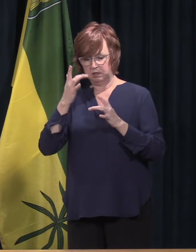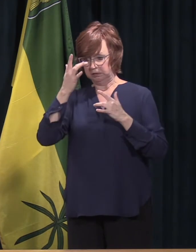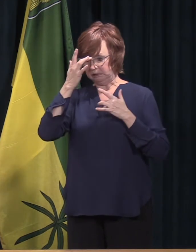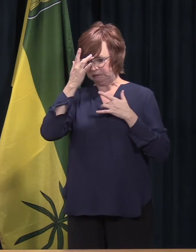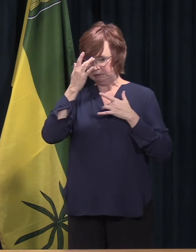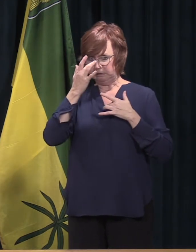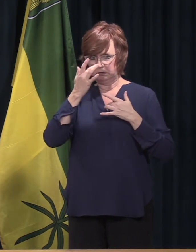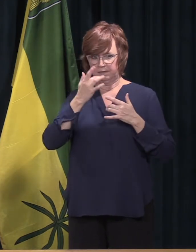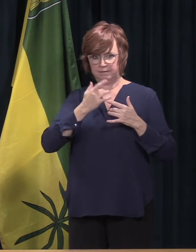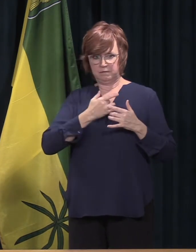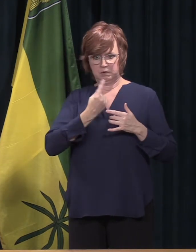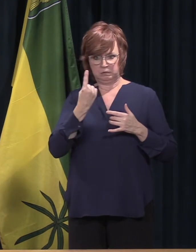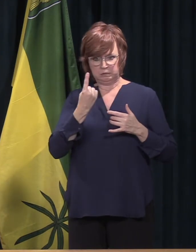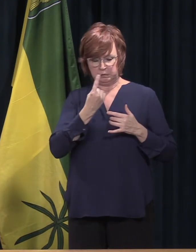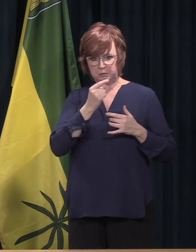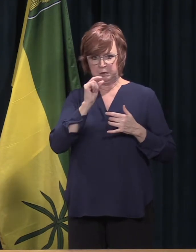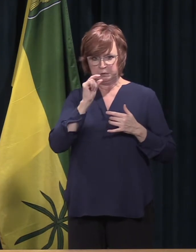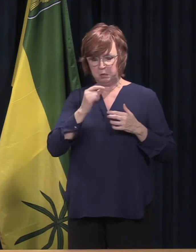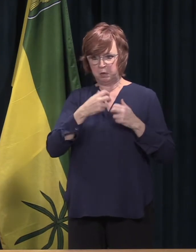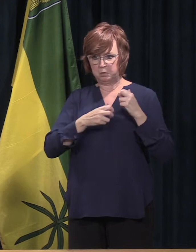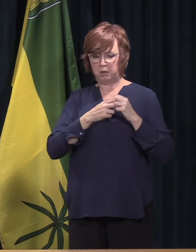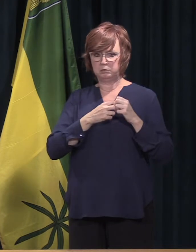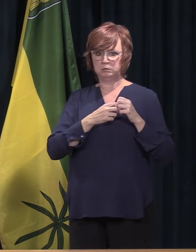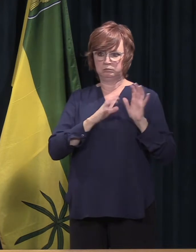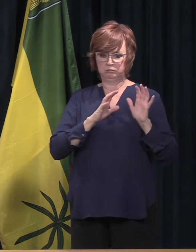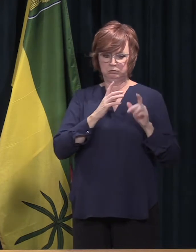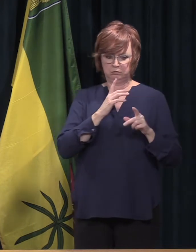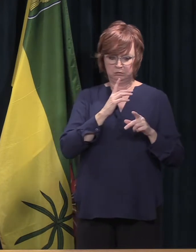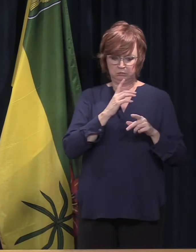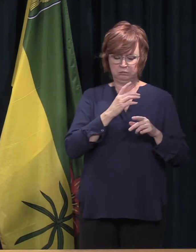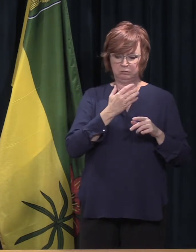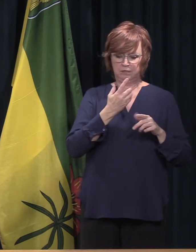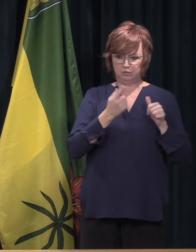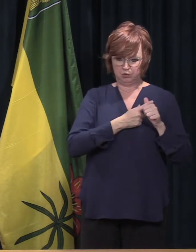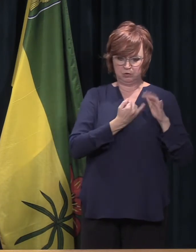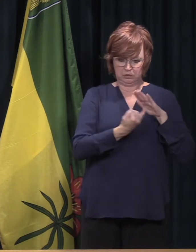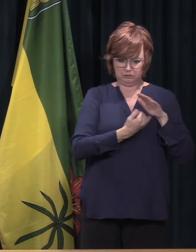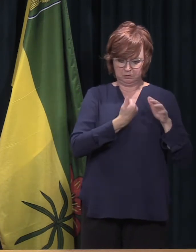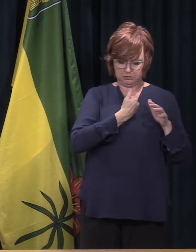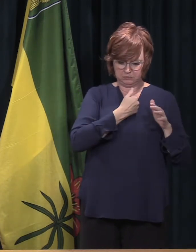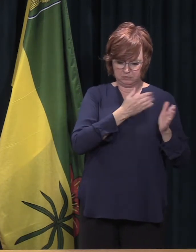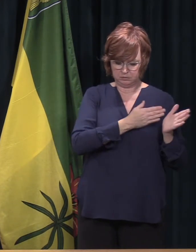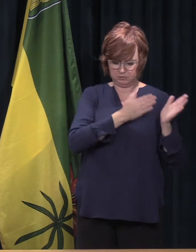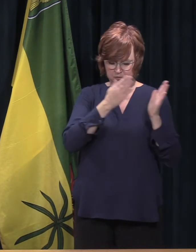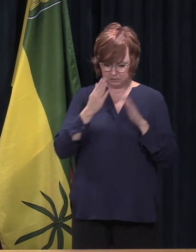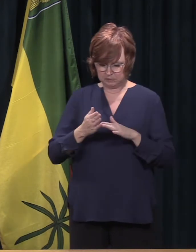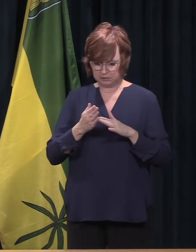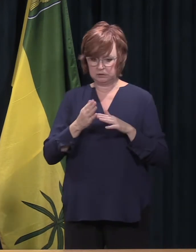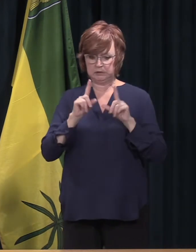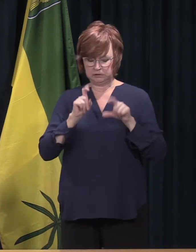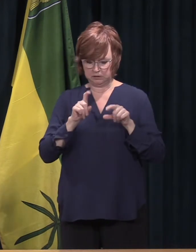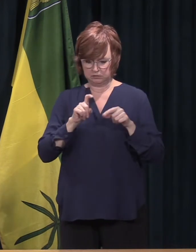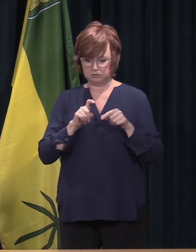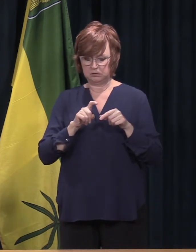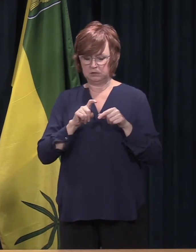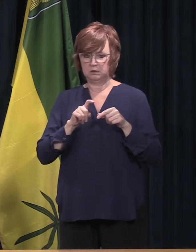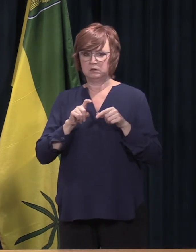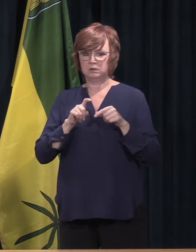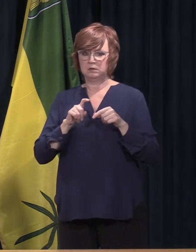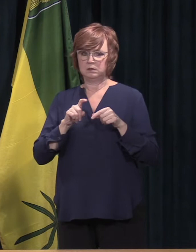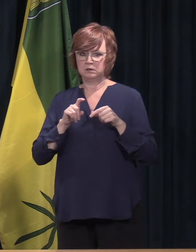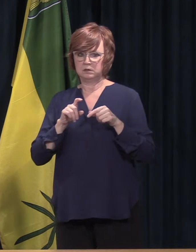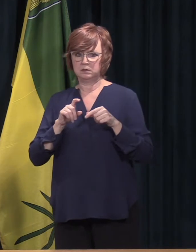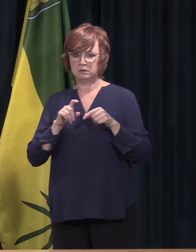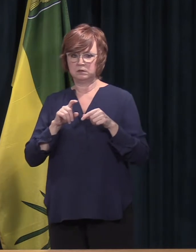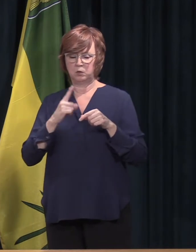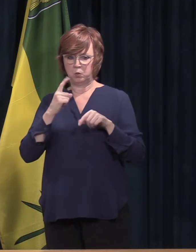isolated safely and then tested if there's appropriate symptoms and history. That has happened on at least one occasion where the